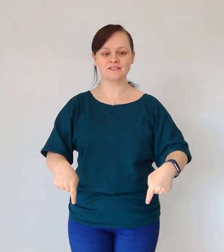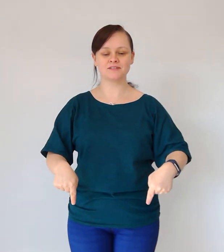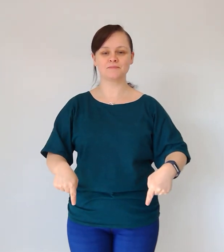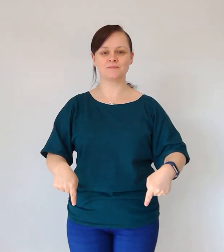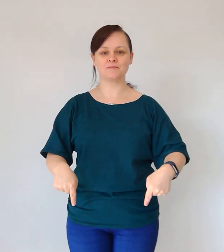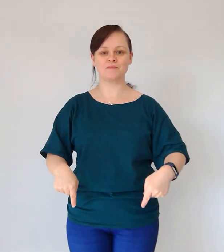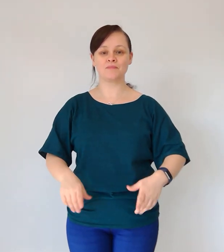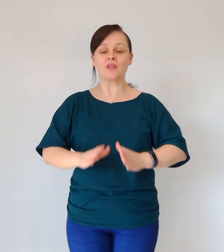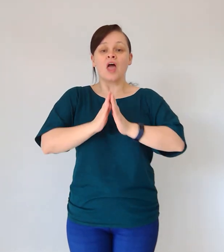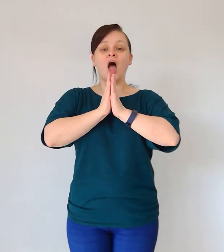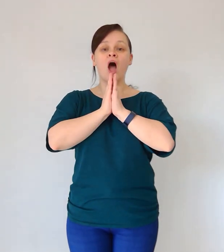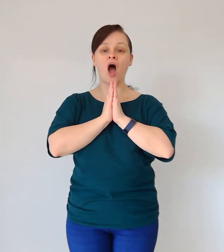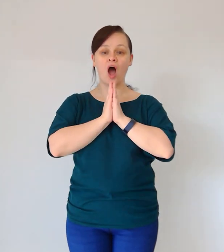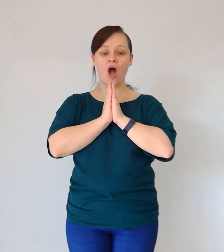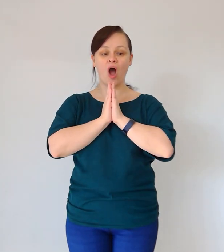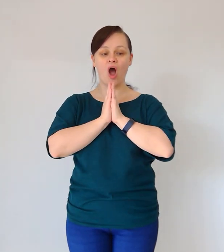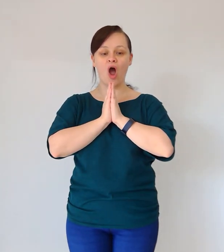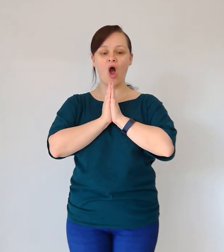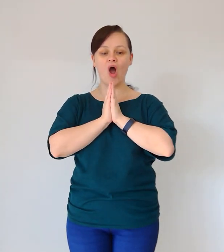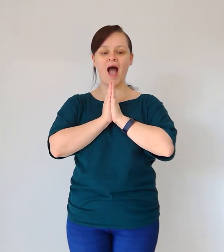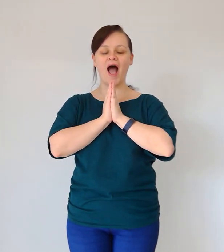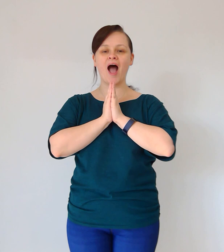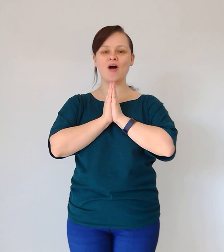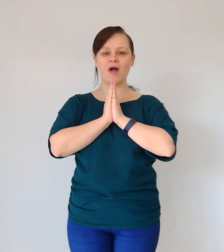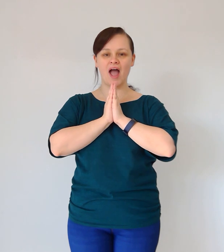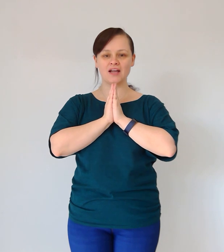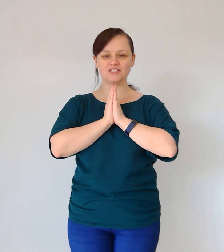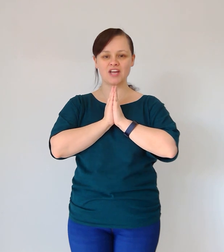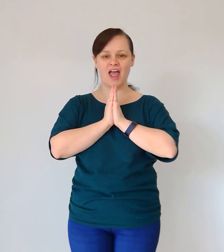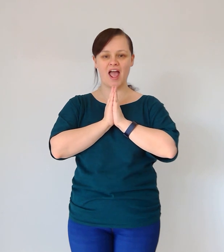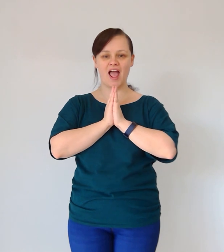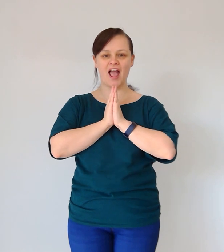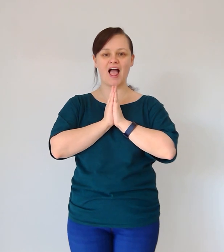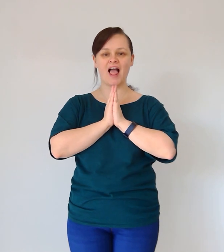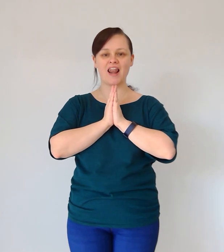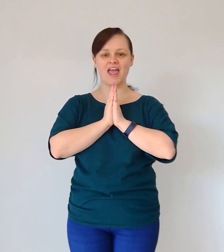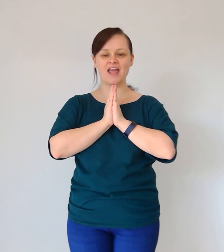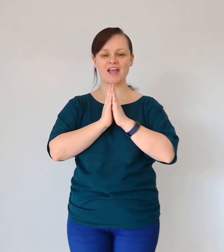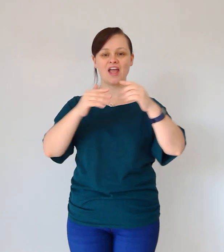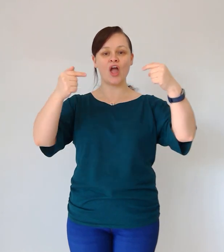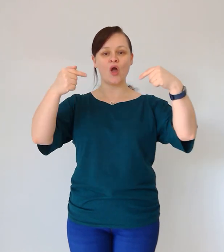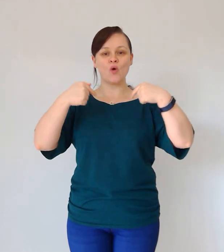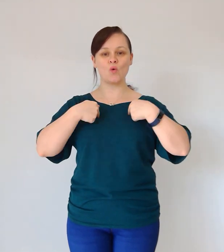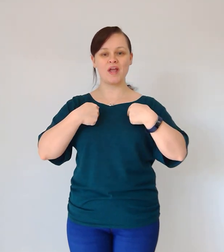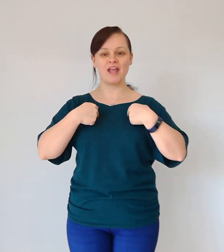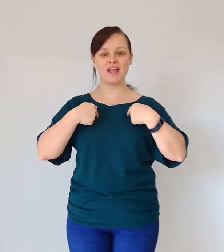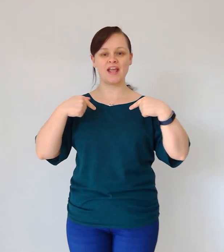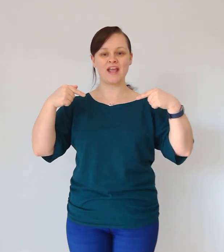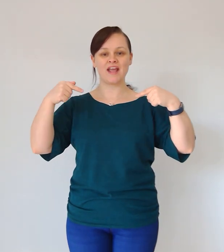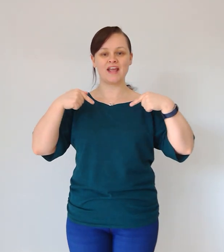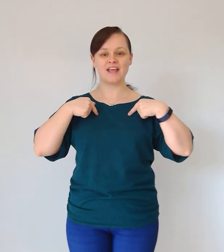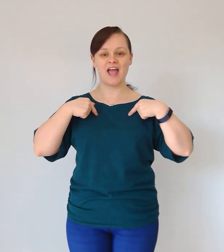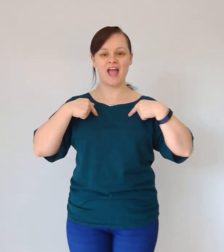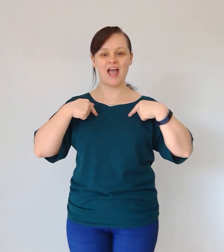Oh, how angelic we can